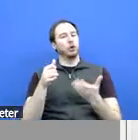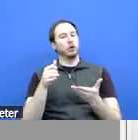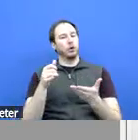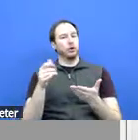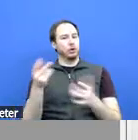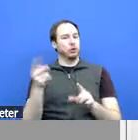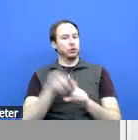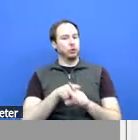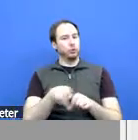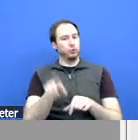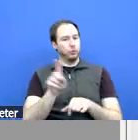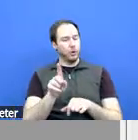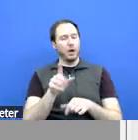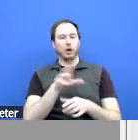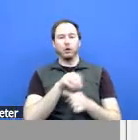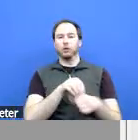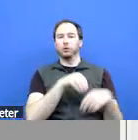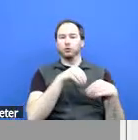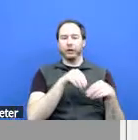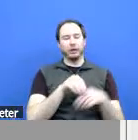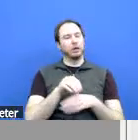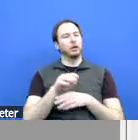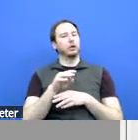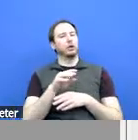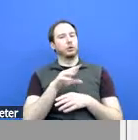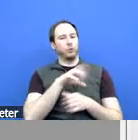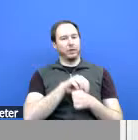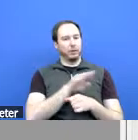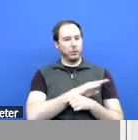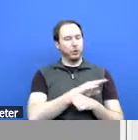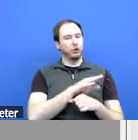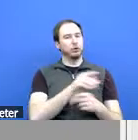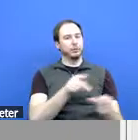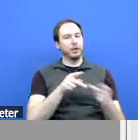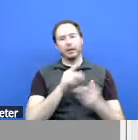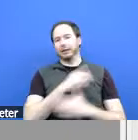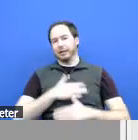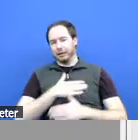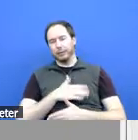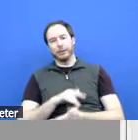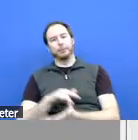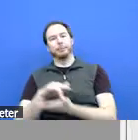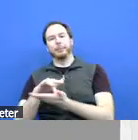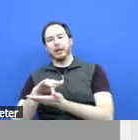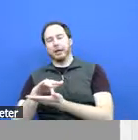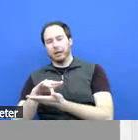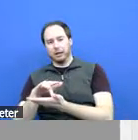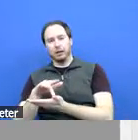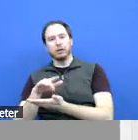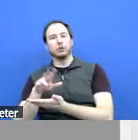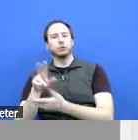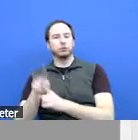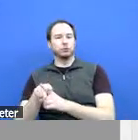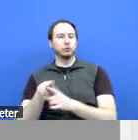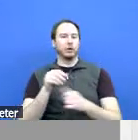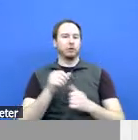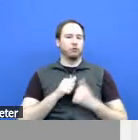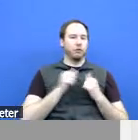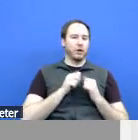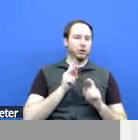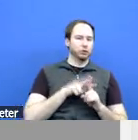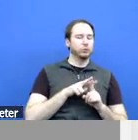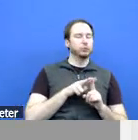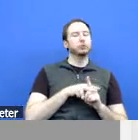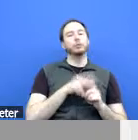mall property include retail and commercial spaces, entertainment uses, medical uses, and residential uses. But